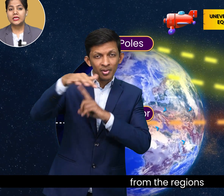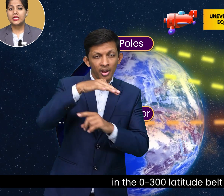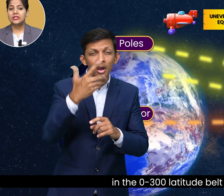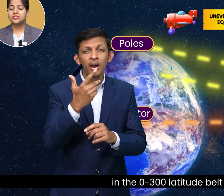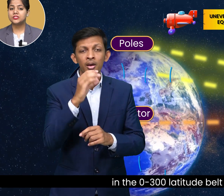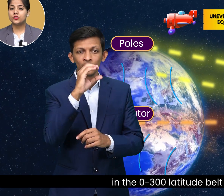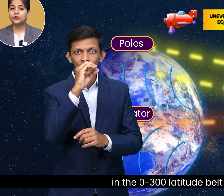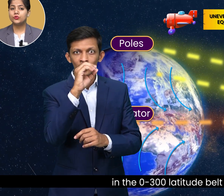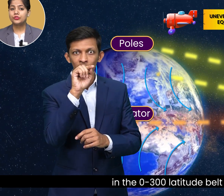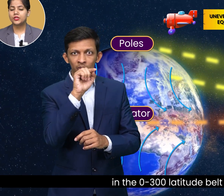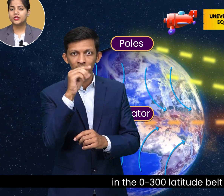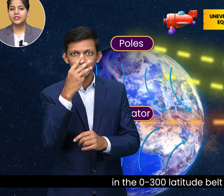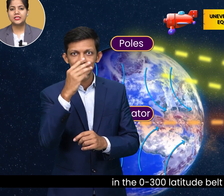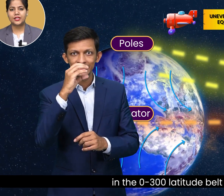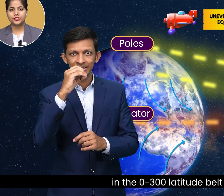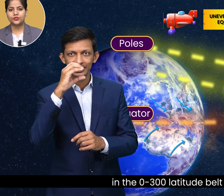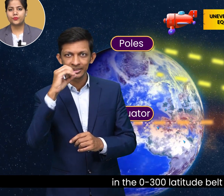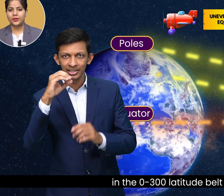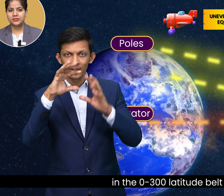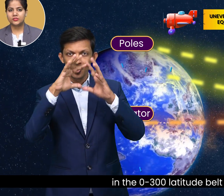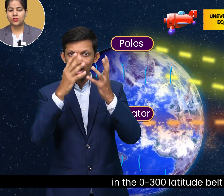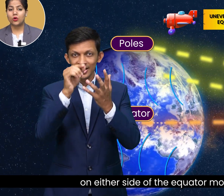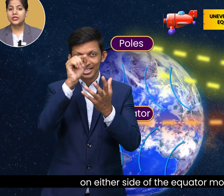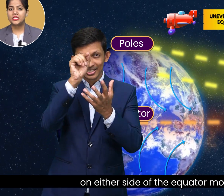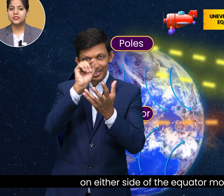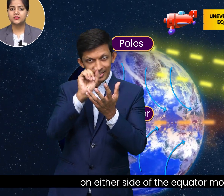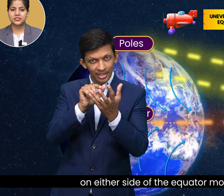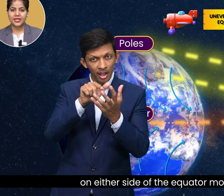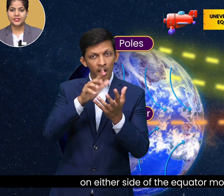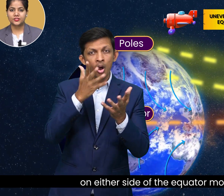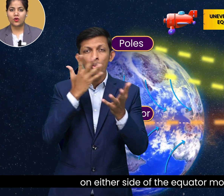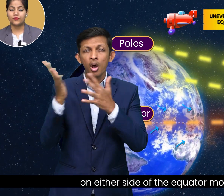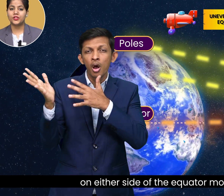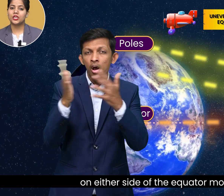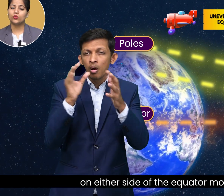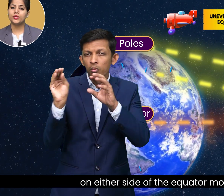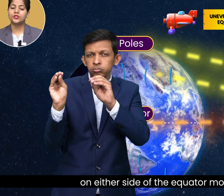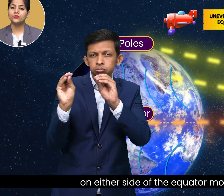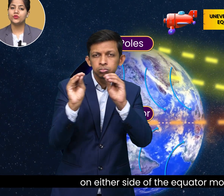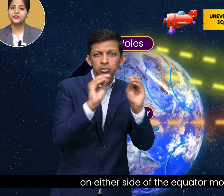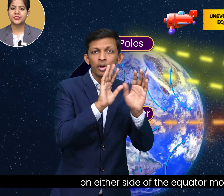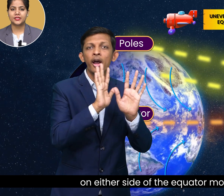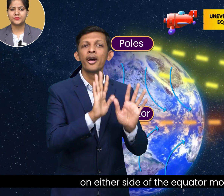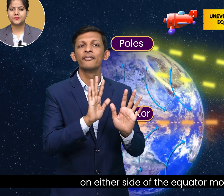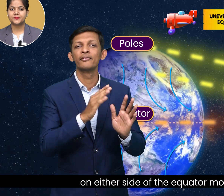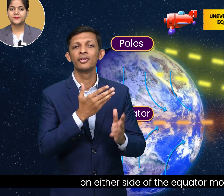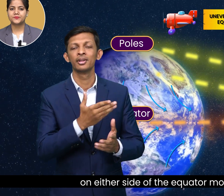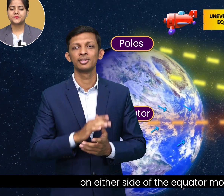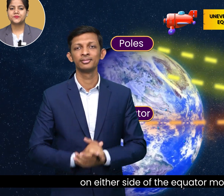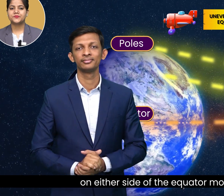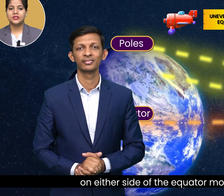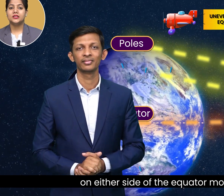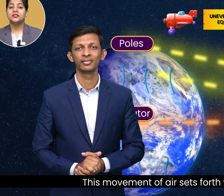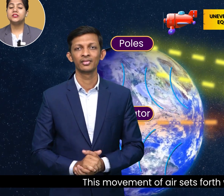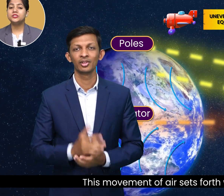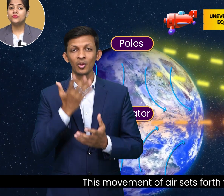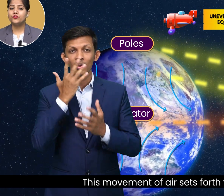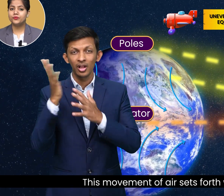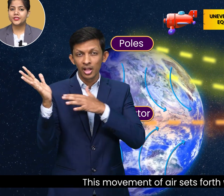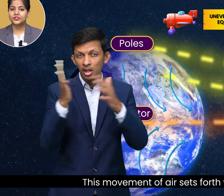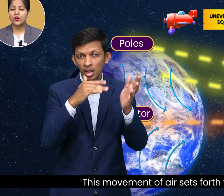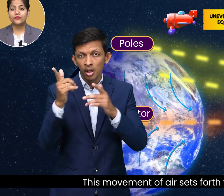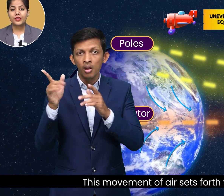regions in the 0 to 300 latitude belt on either side of the equator moves in.